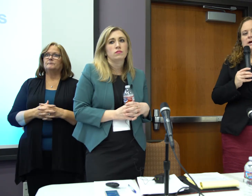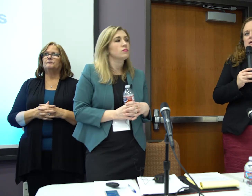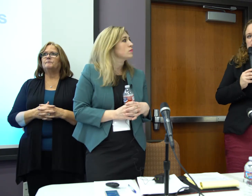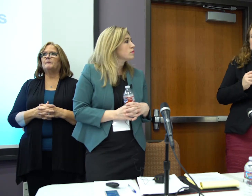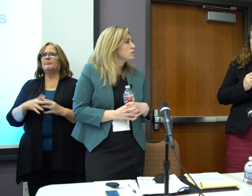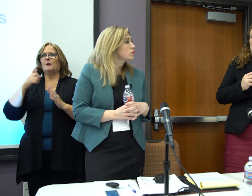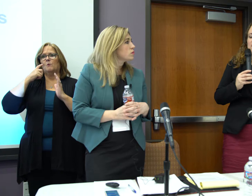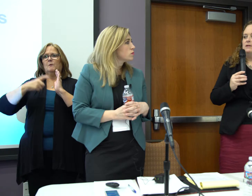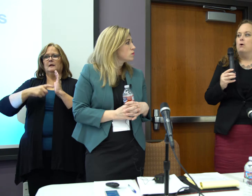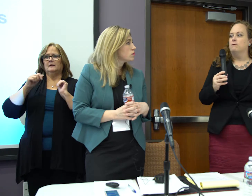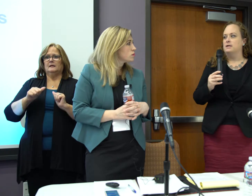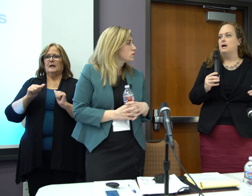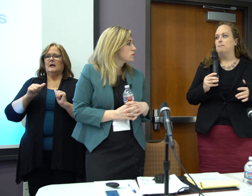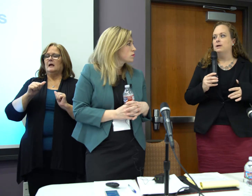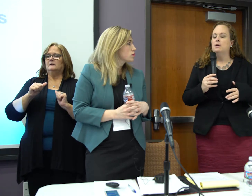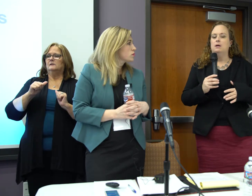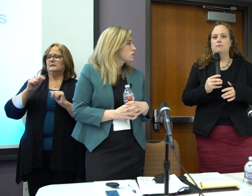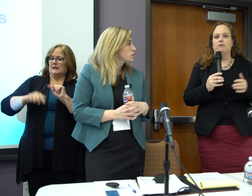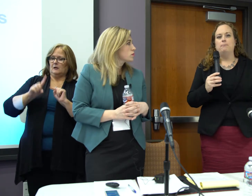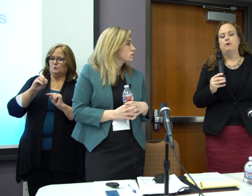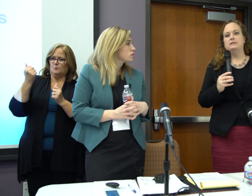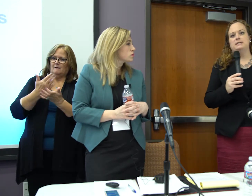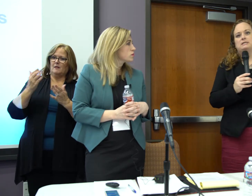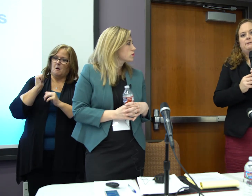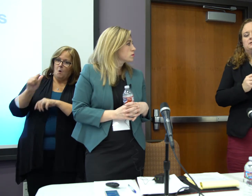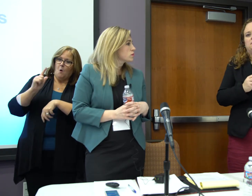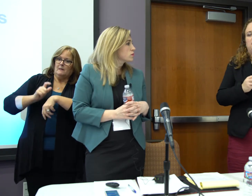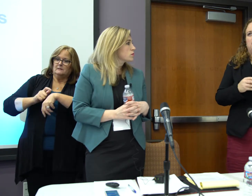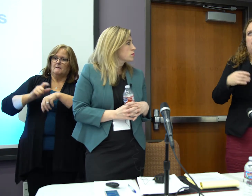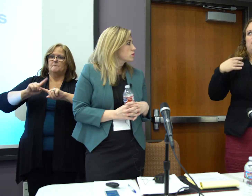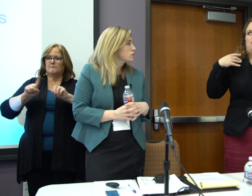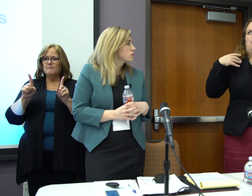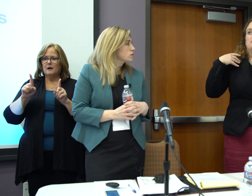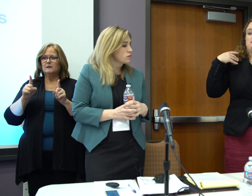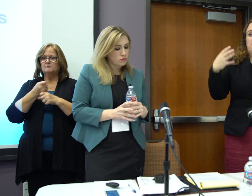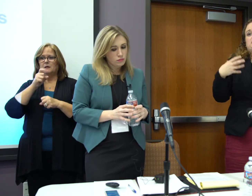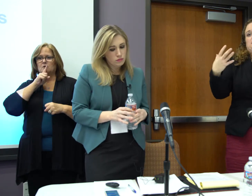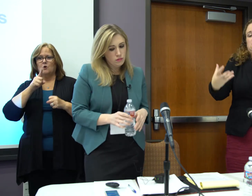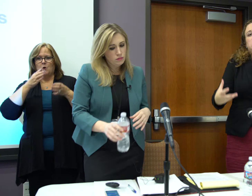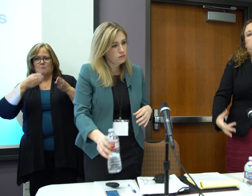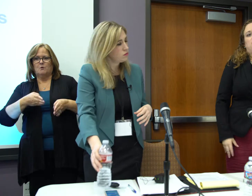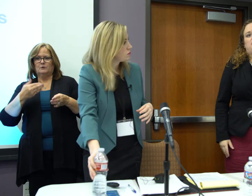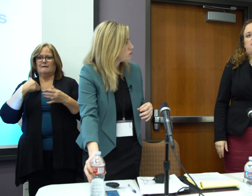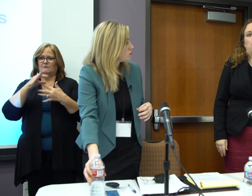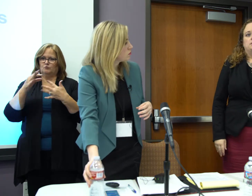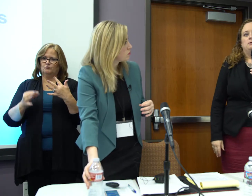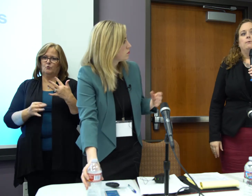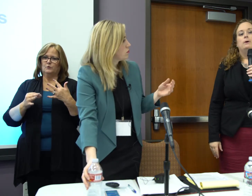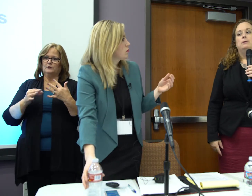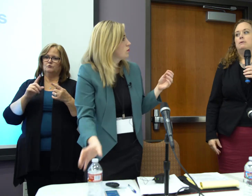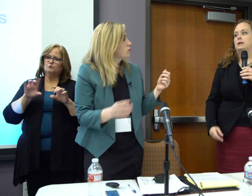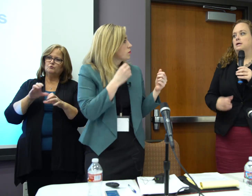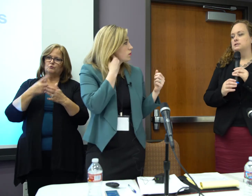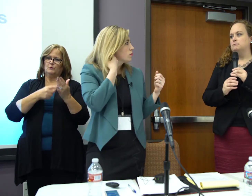it recognizes that you can't do everything all the time, but the purpose is to make sure that a person is getting to choose to do the things they want to